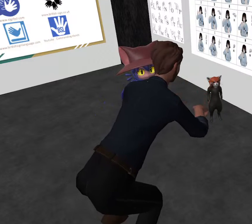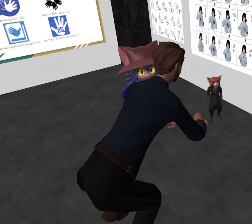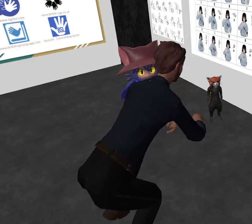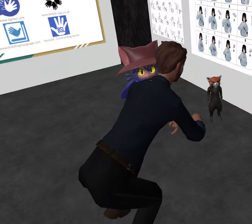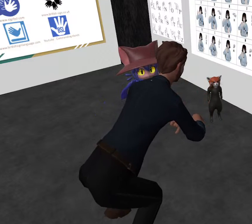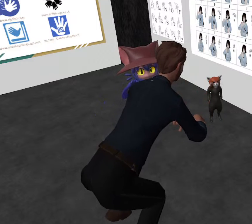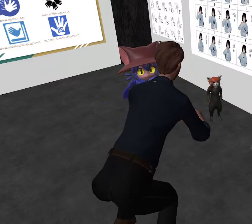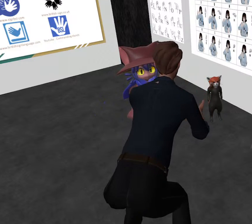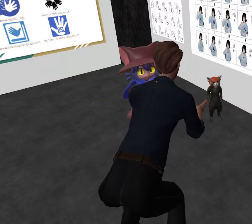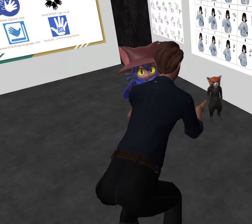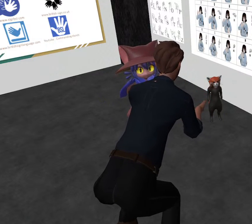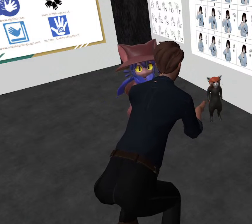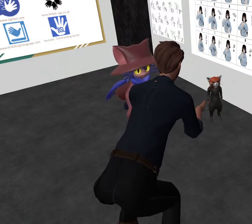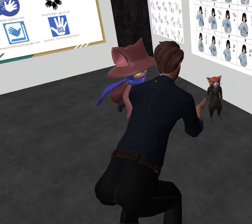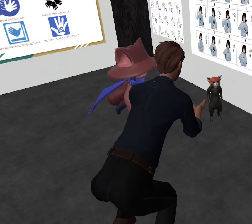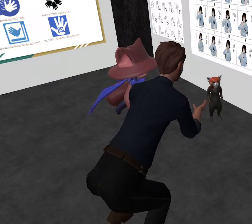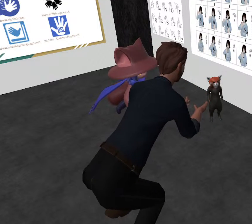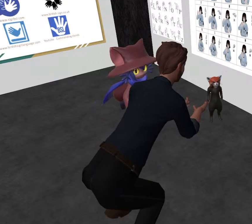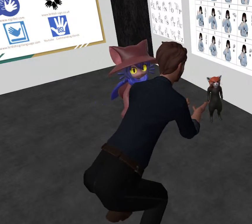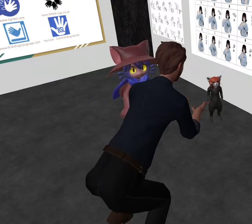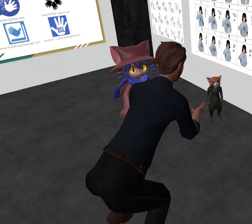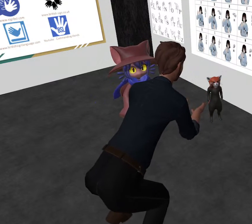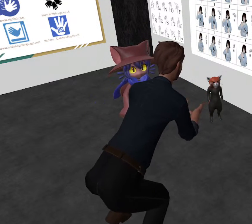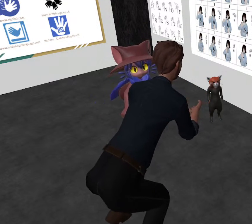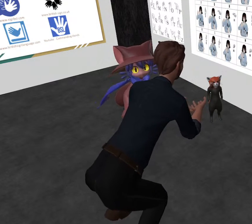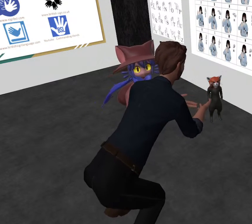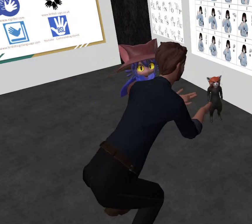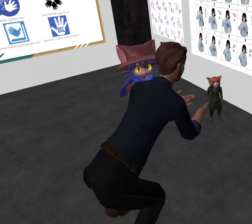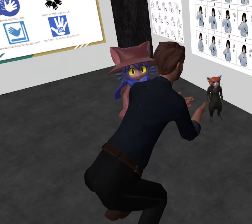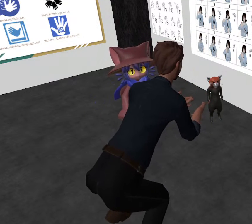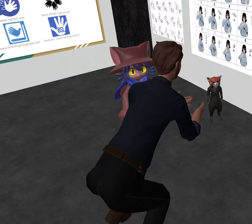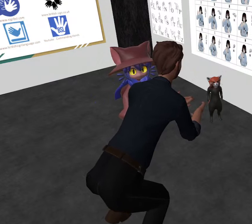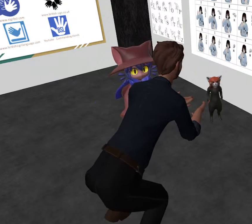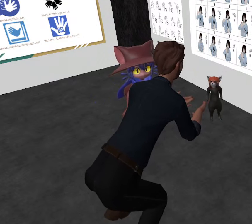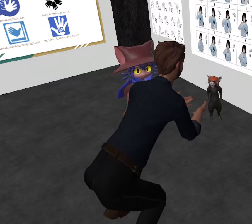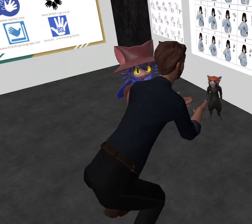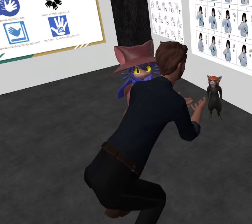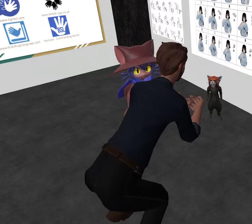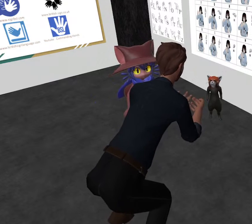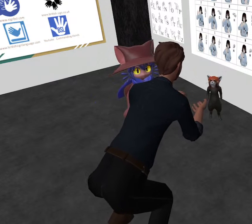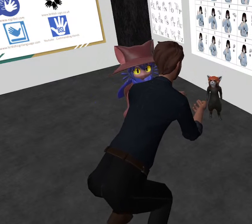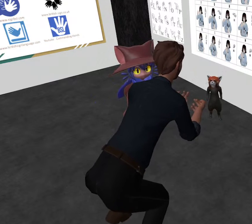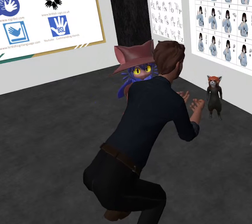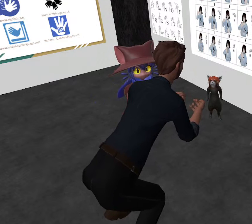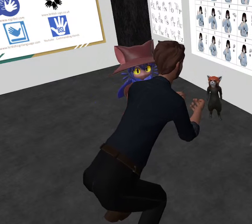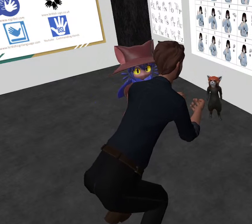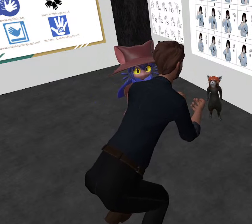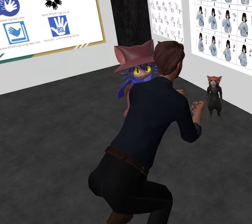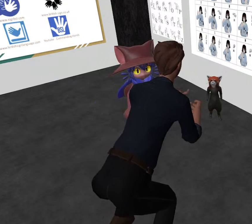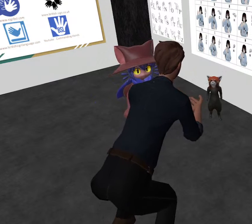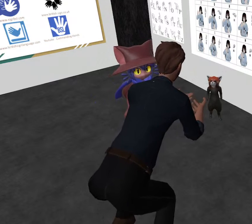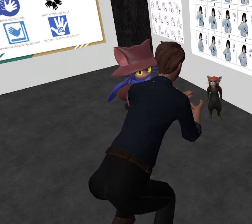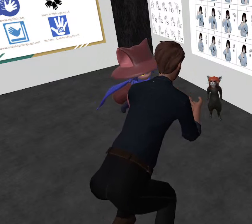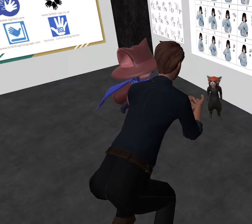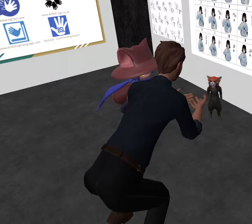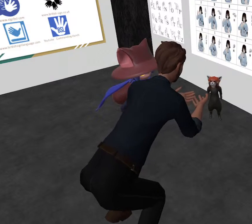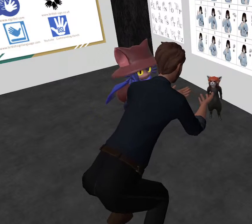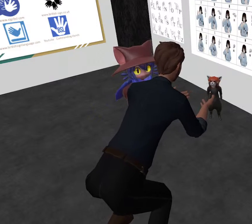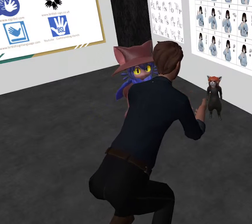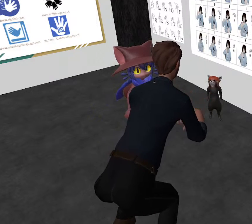get these. So if that's you can start off that way. You can still go to classes, kind of pick things up, and just start getting used to the